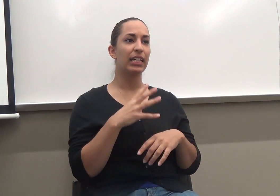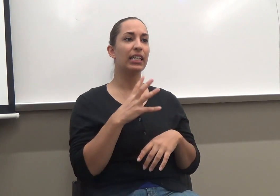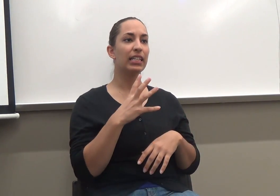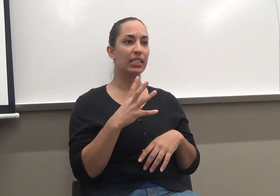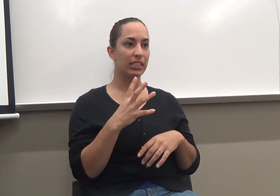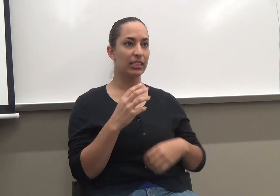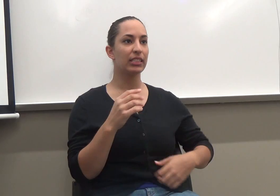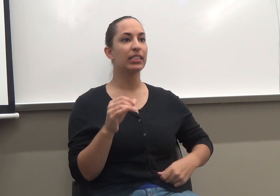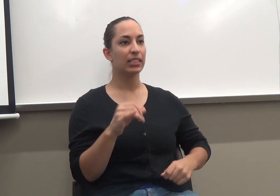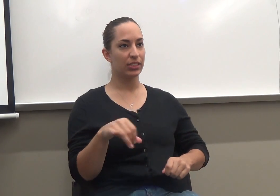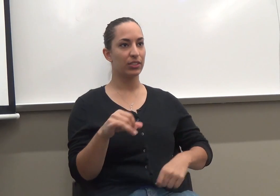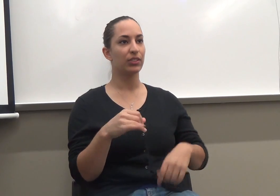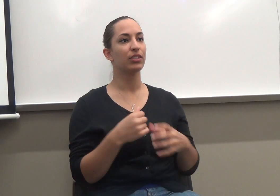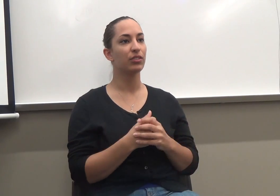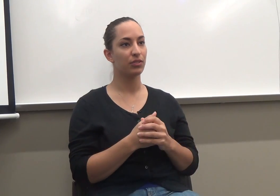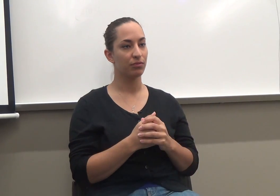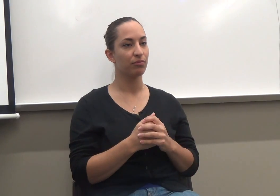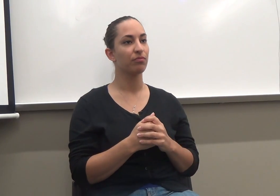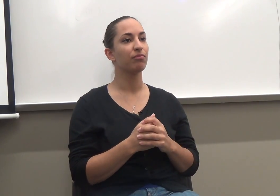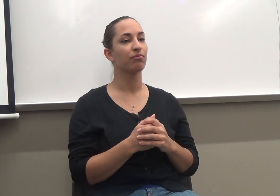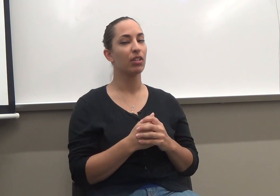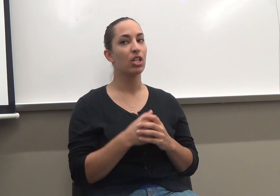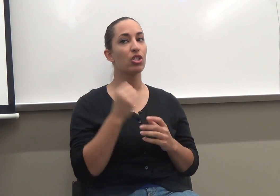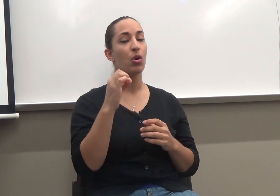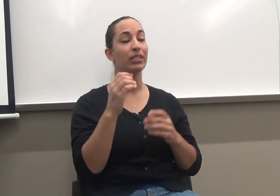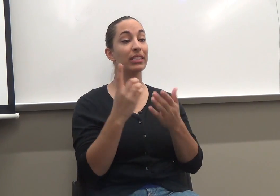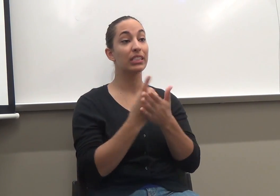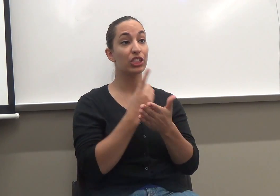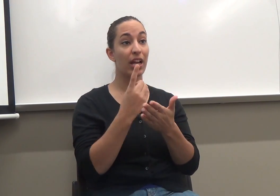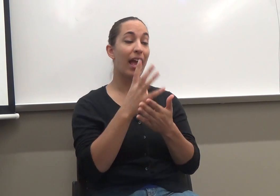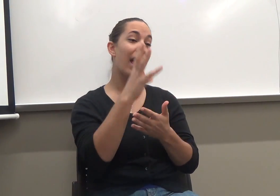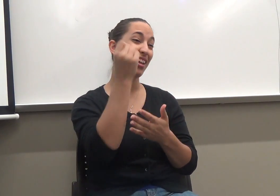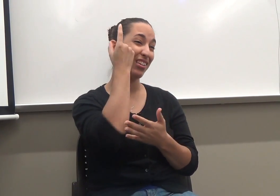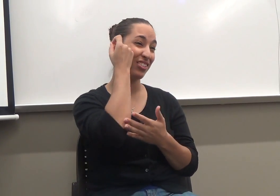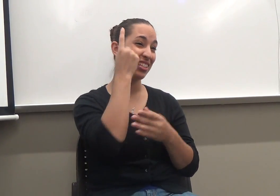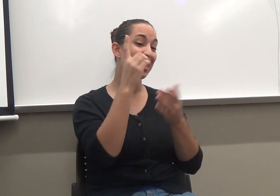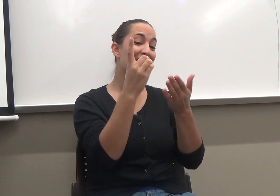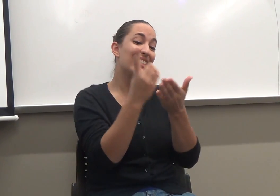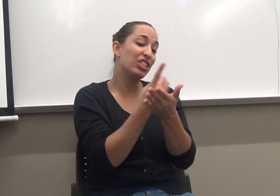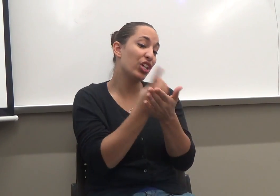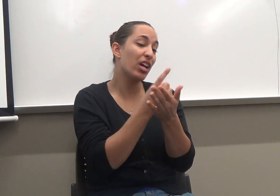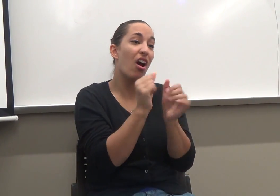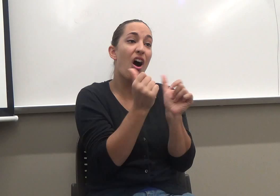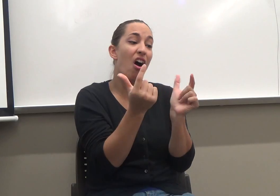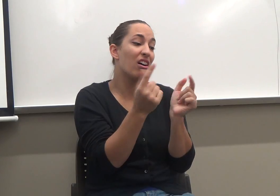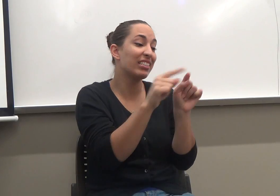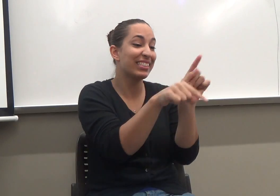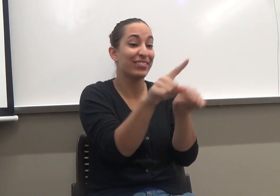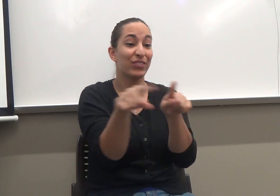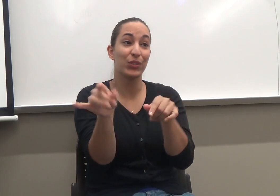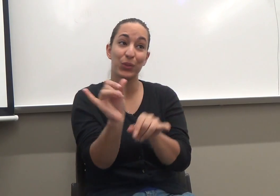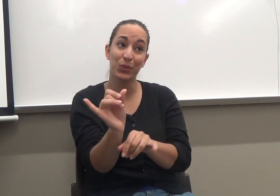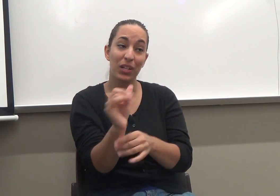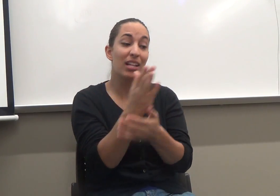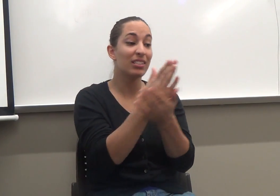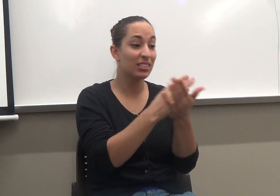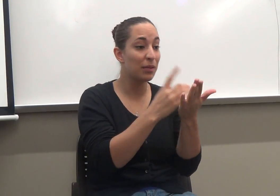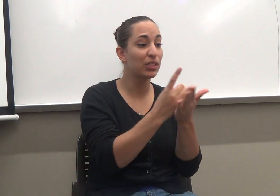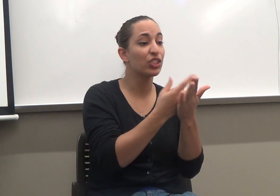another interesting thing. Dictionaries are all different. Some dictionaries will say one thing, and other dictionaries will say the other.